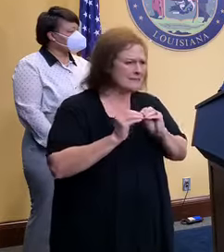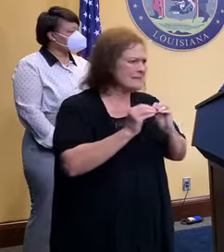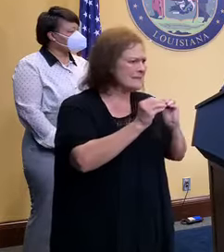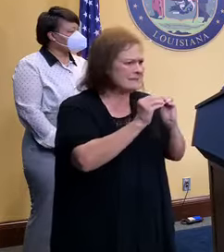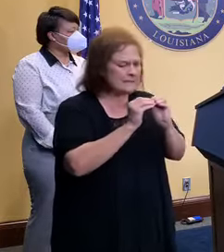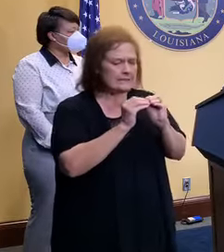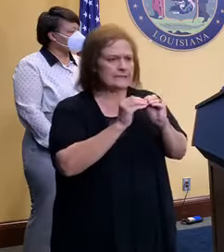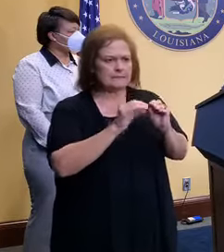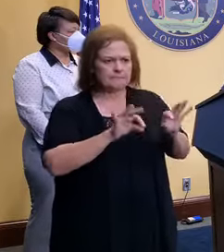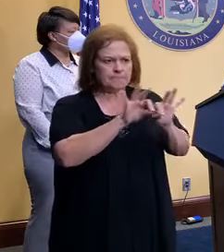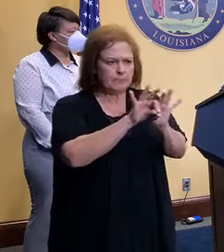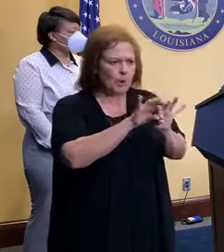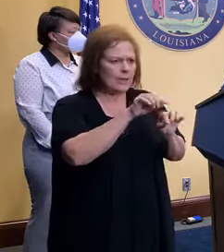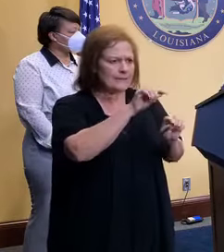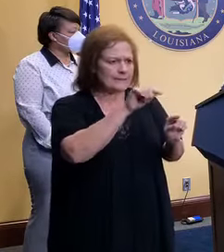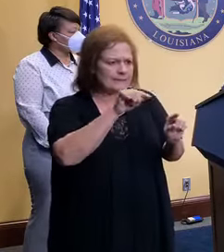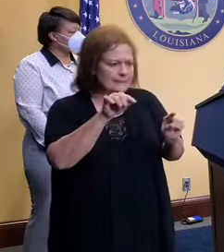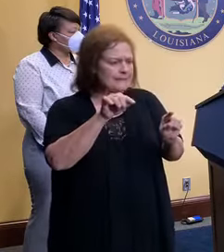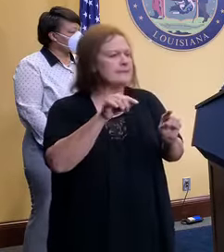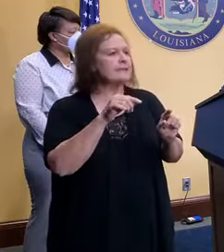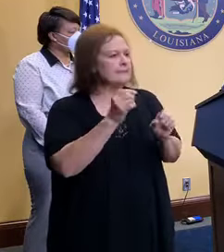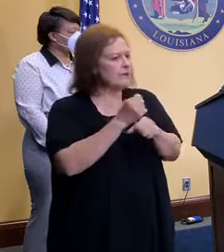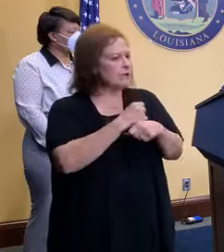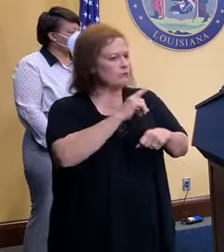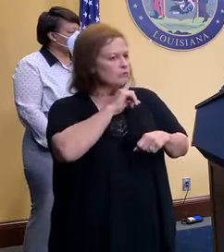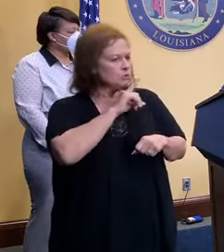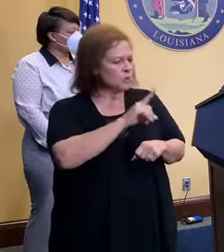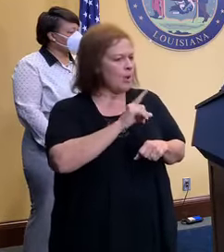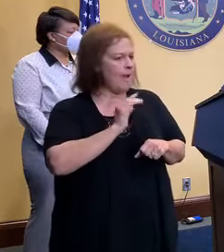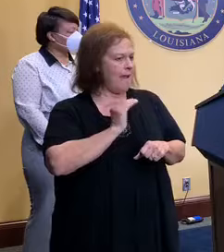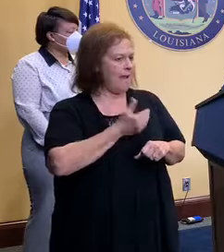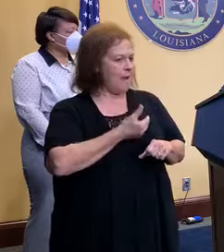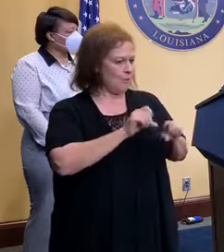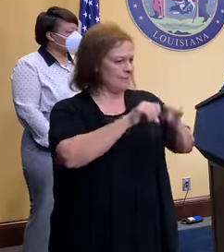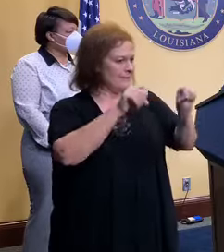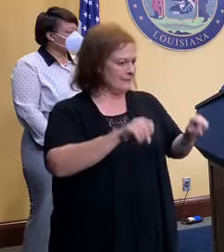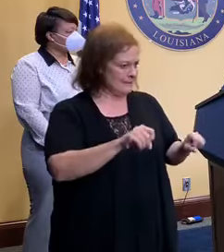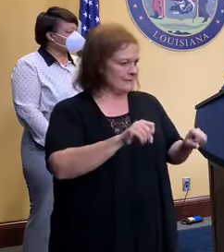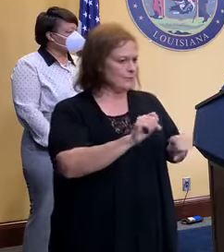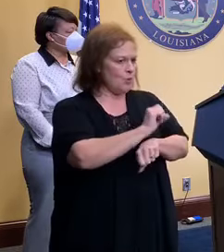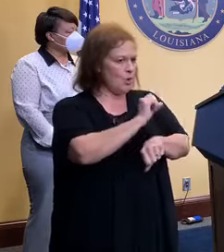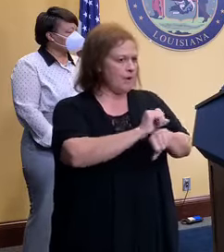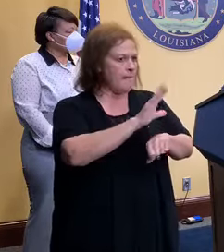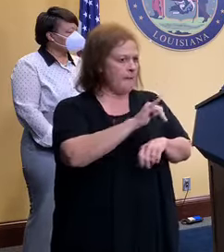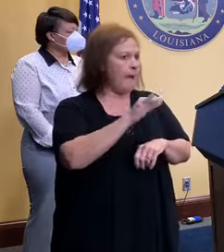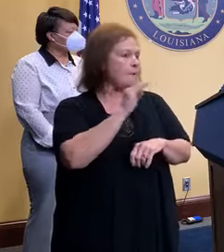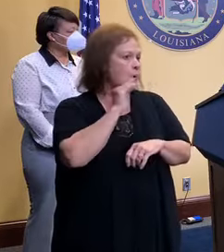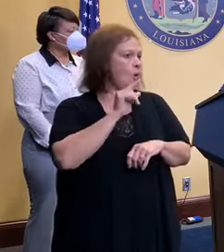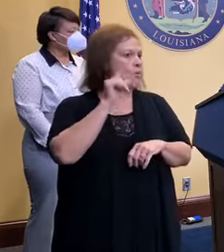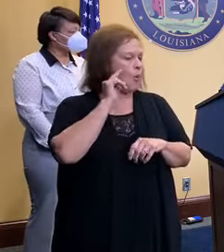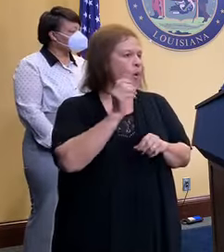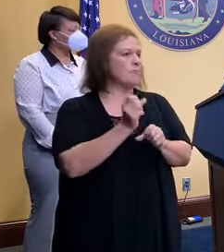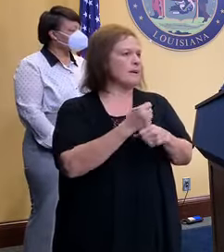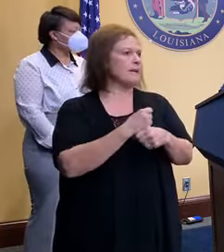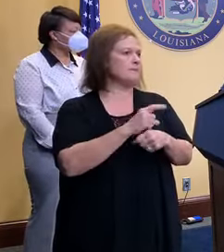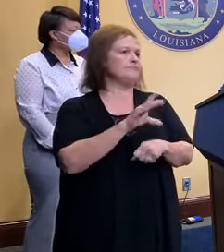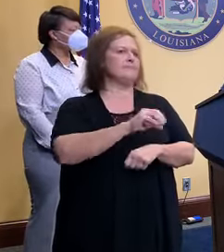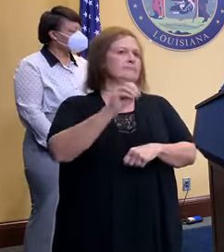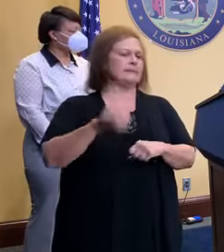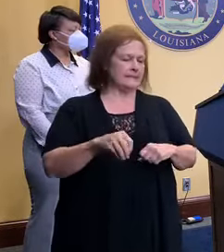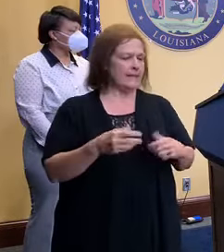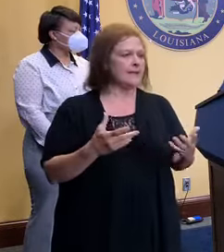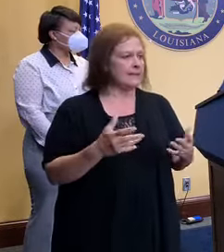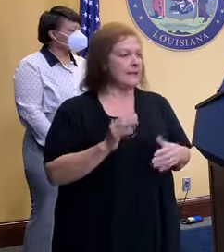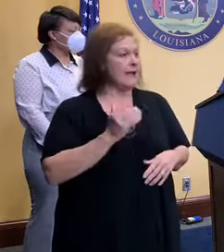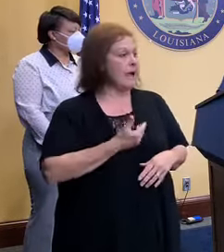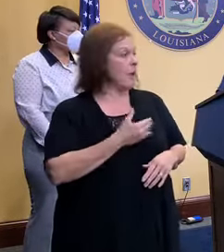to be substantially complete with our infrastructure restore by Mardi Gras and to make the city whole. That aggressive timeline,